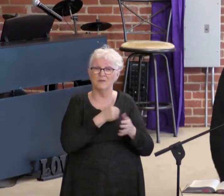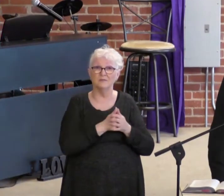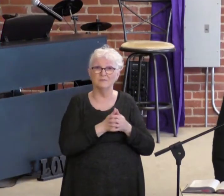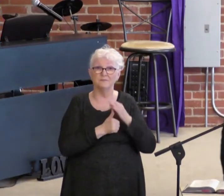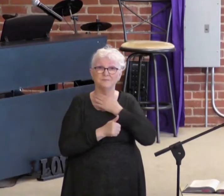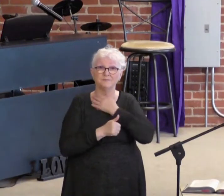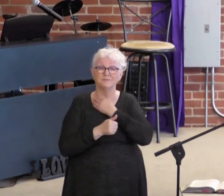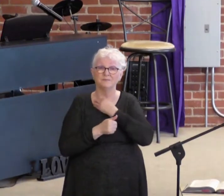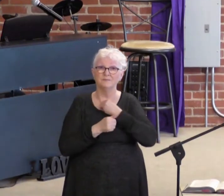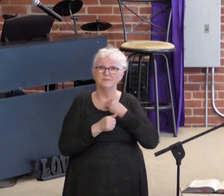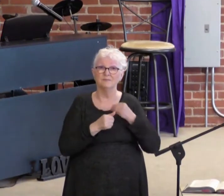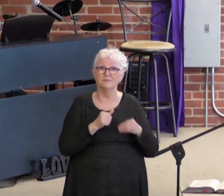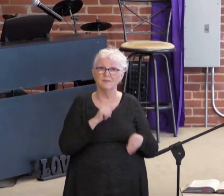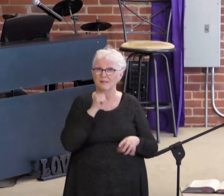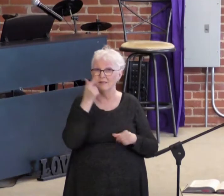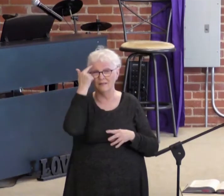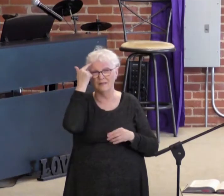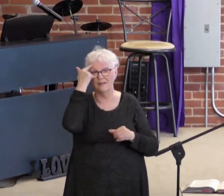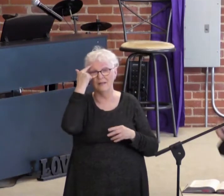daylight again?